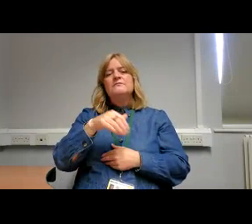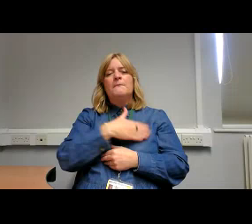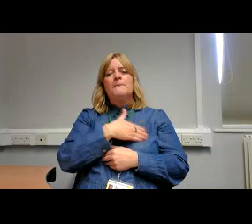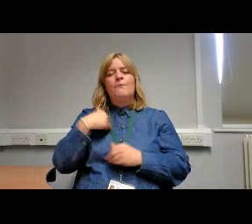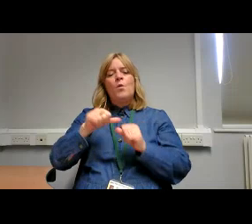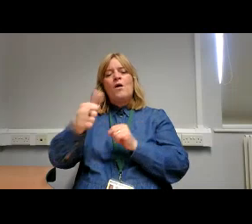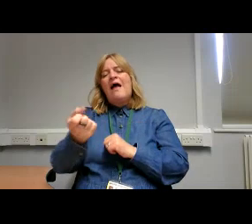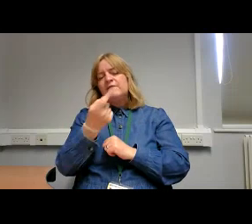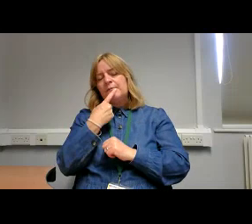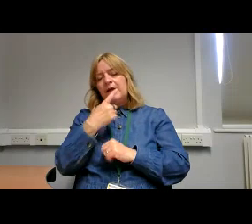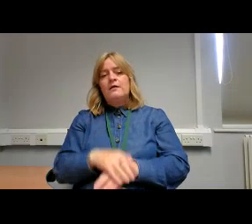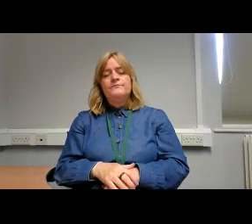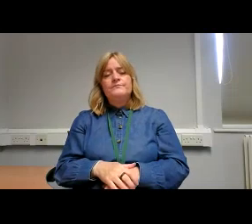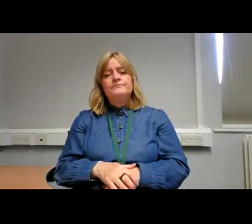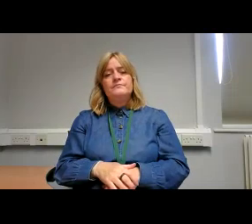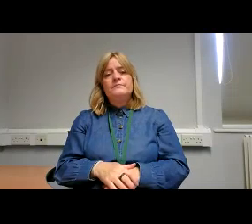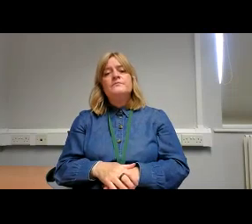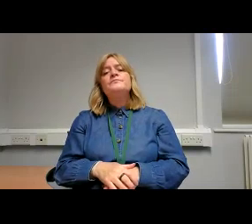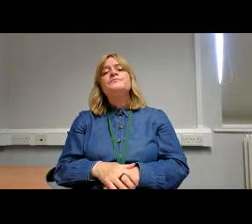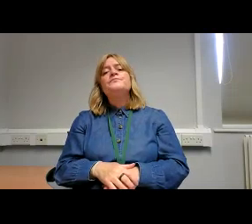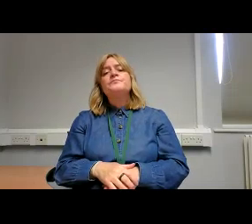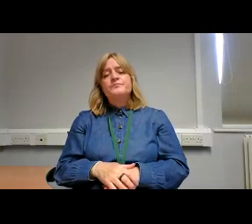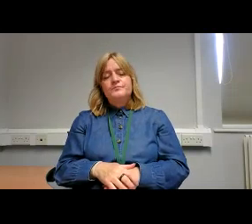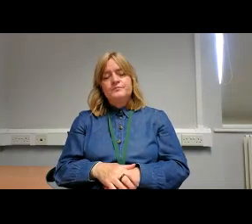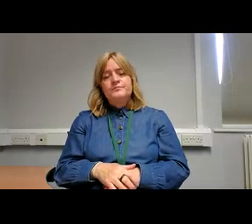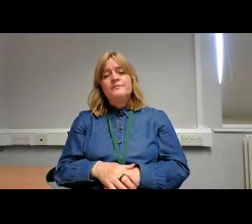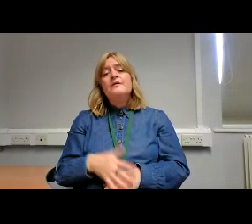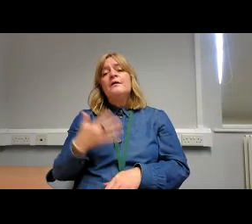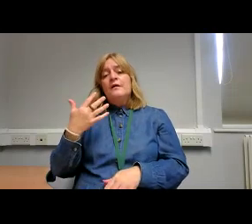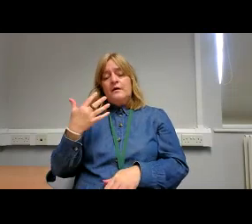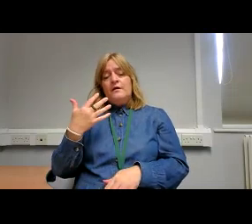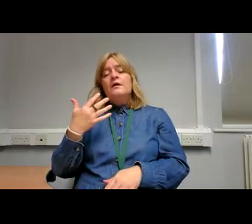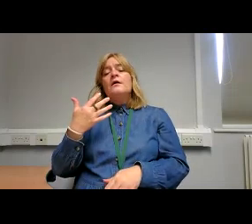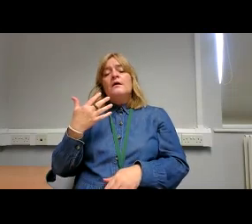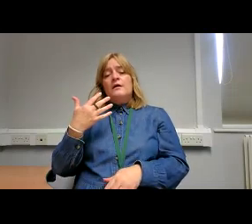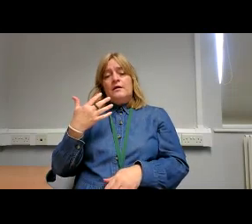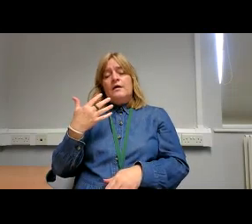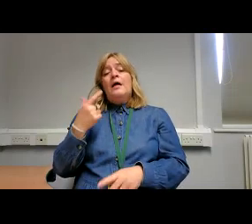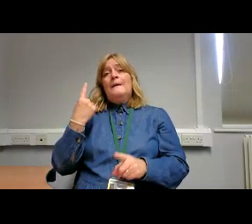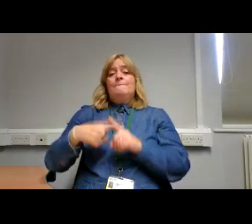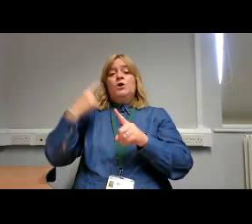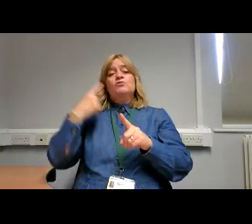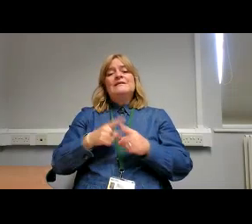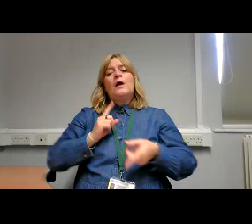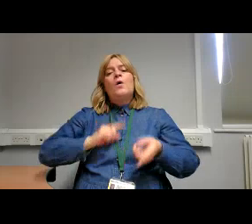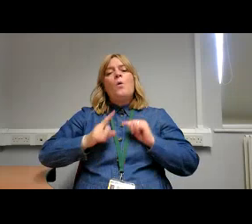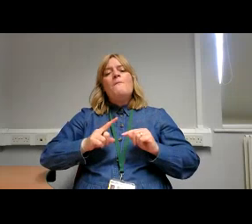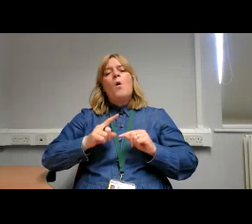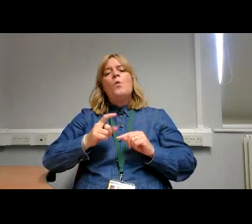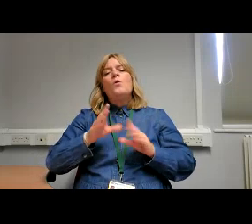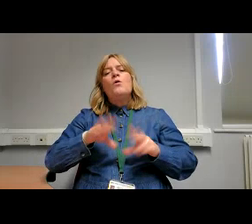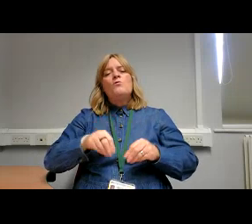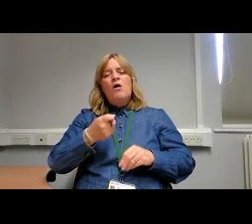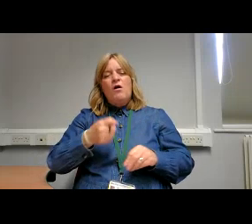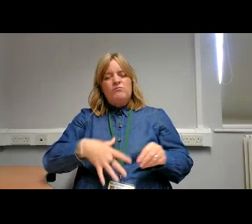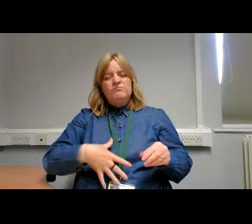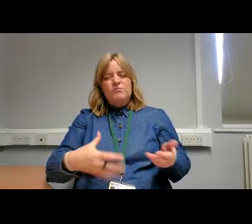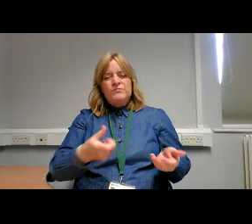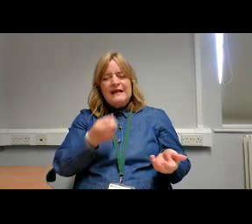has been an update to community pharmacy services, in that the emergency hormonal contraception service will be